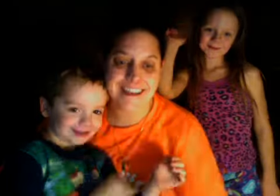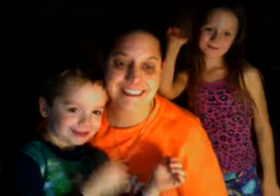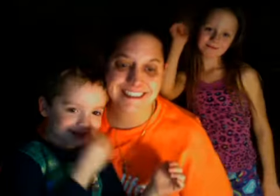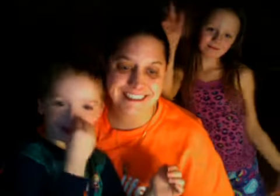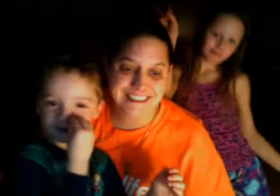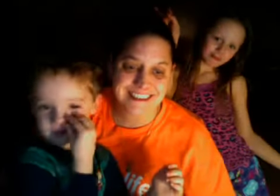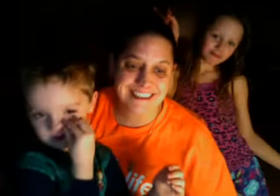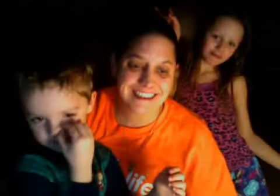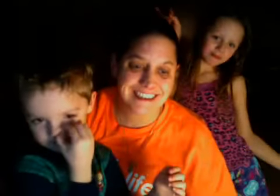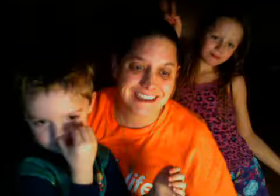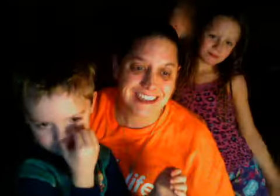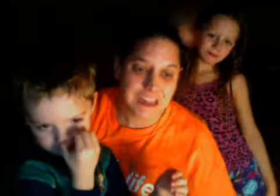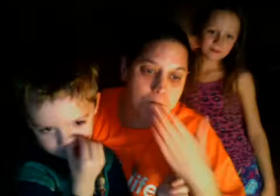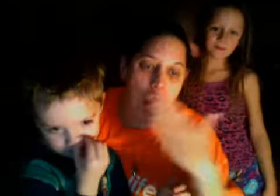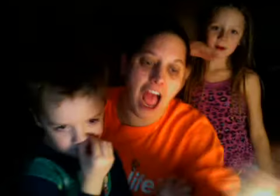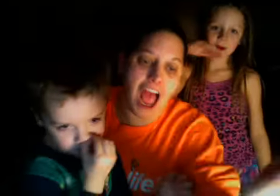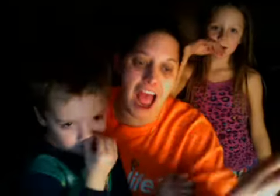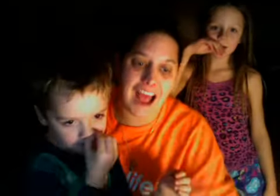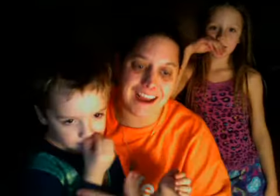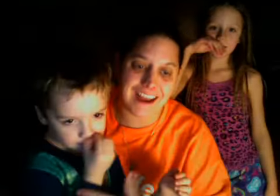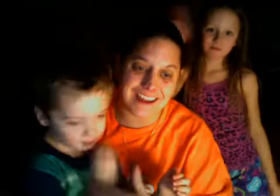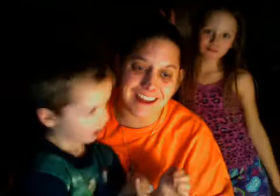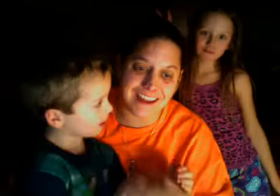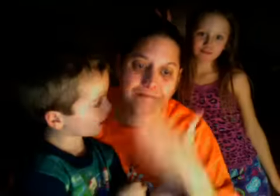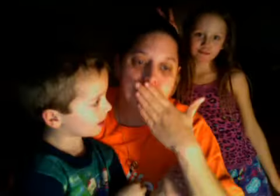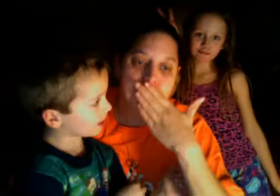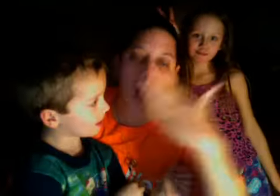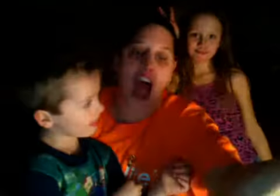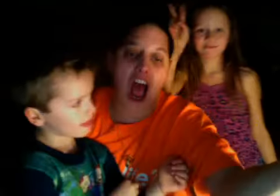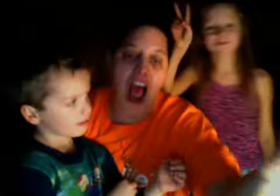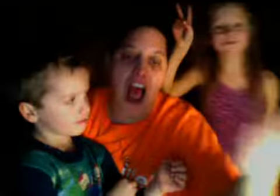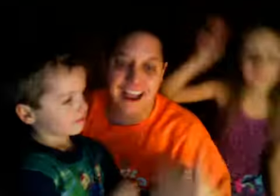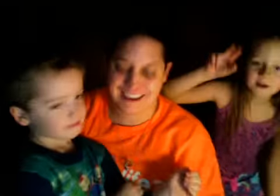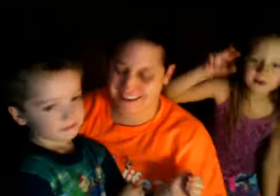I'm falling down, down, down,